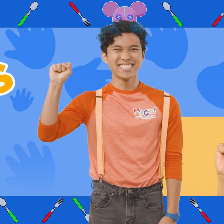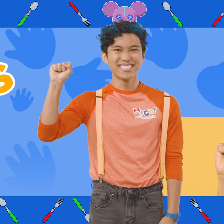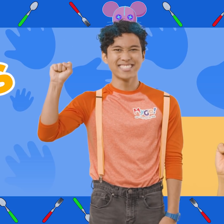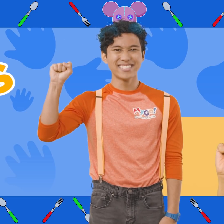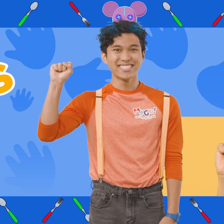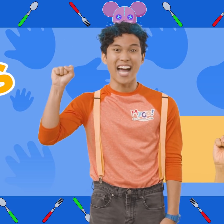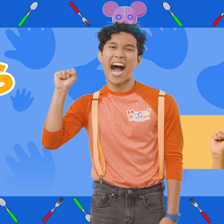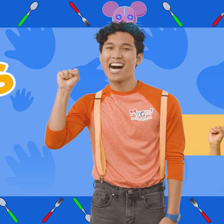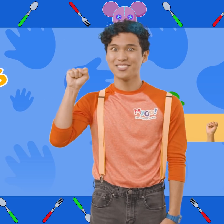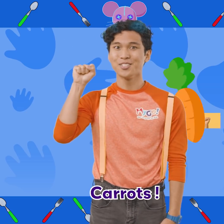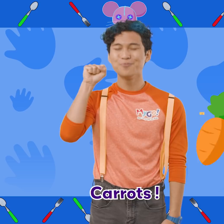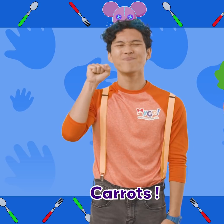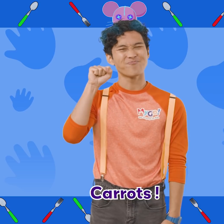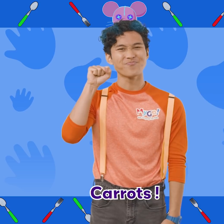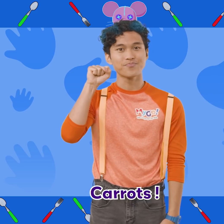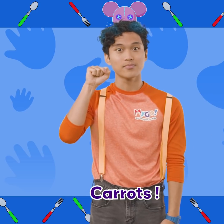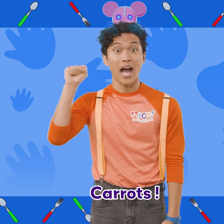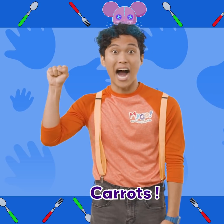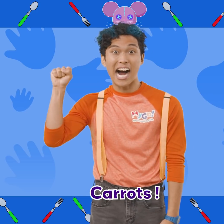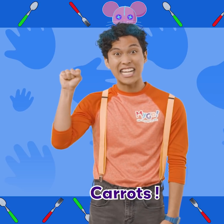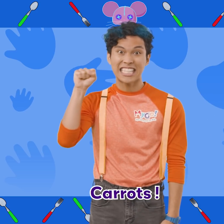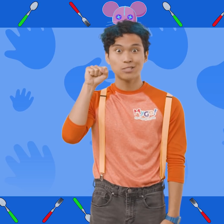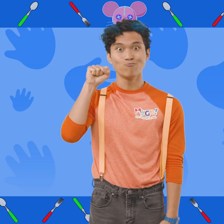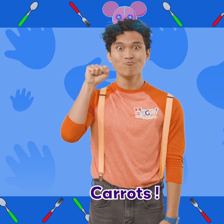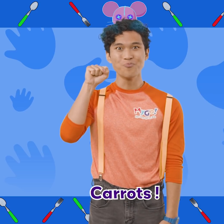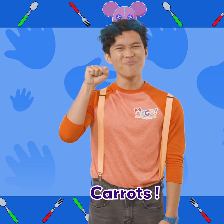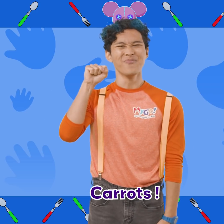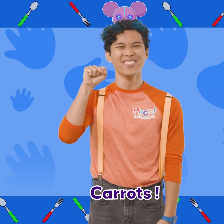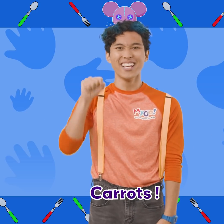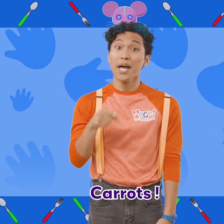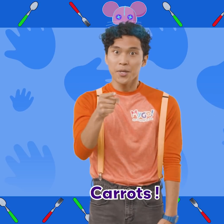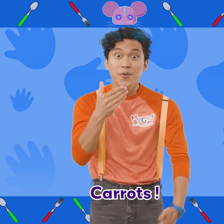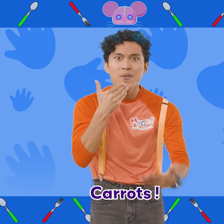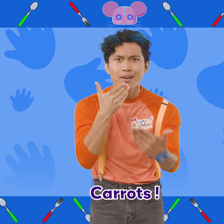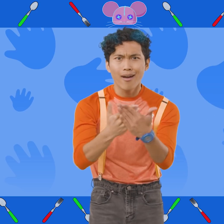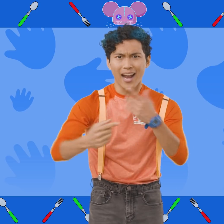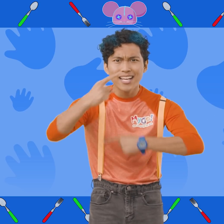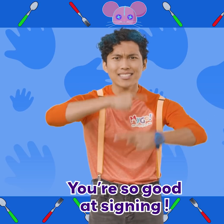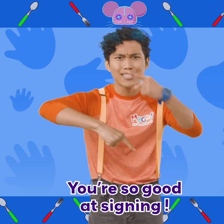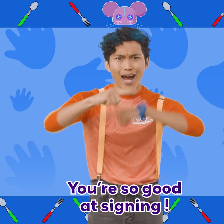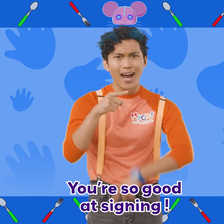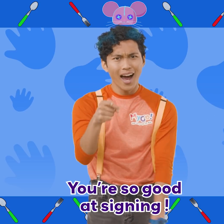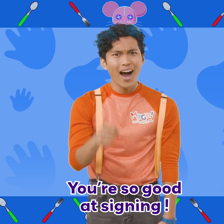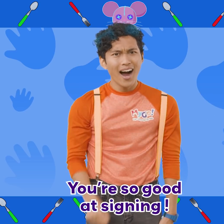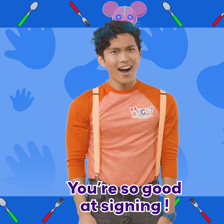C-A-R-R-O-T-S. Carrots. Carrots? You're so good at